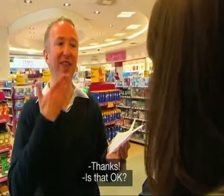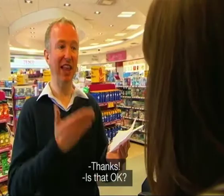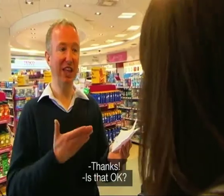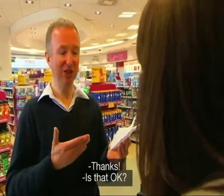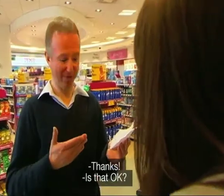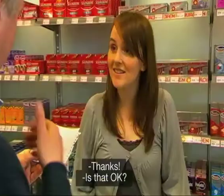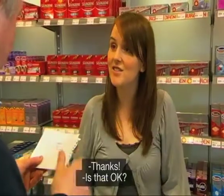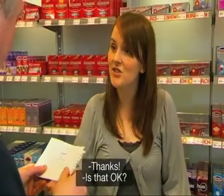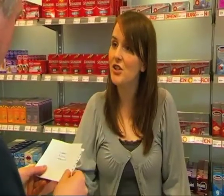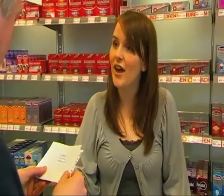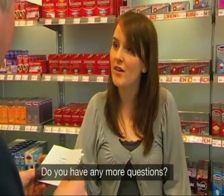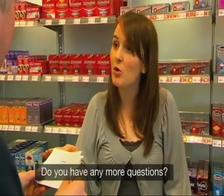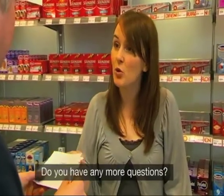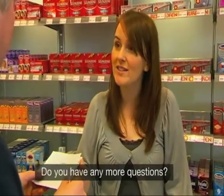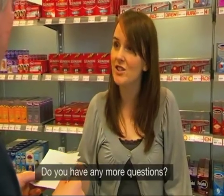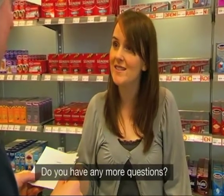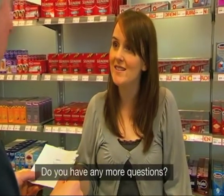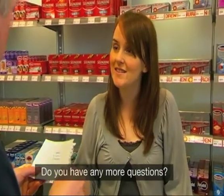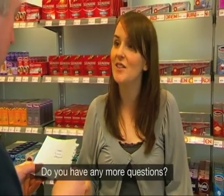Thanks. Is that okay? Do you have any more questions?